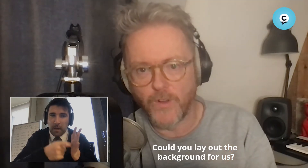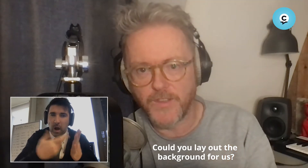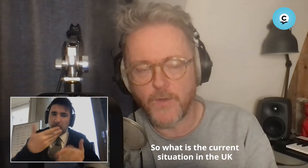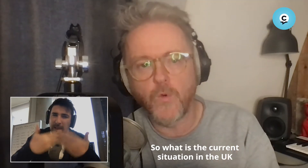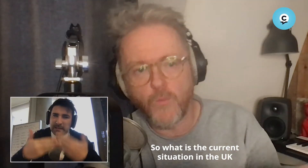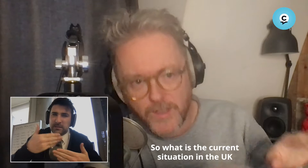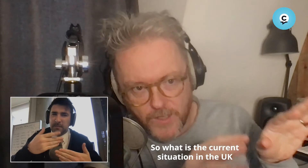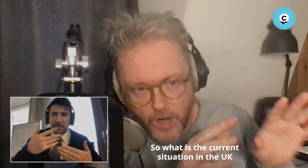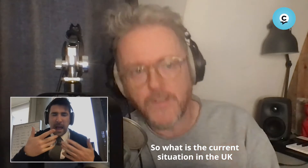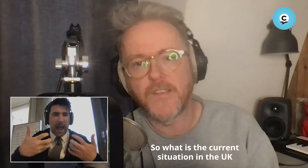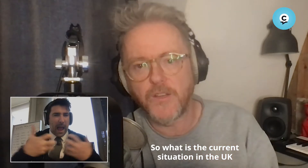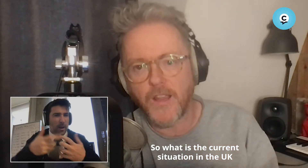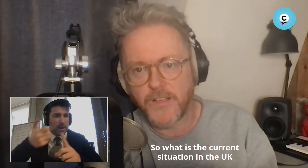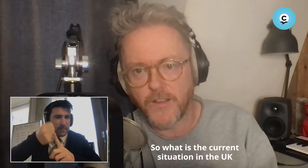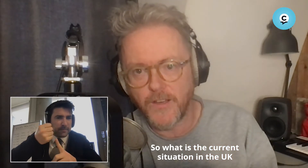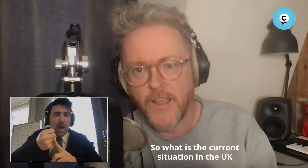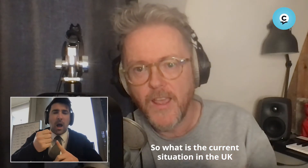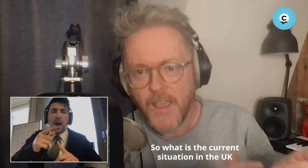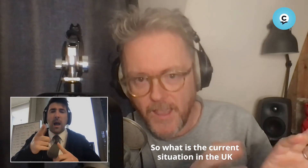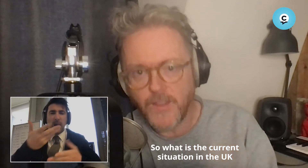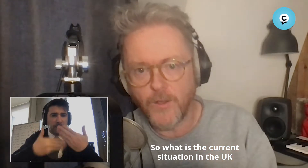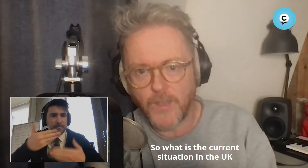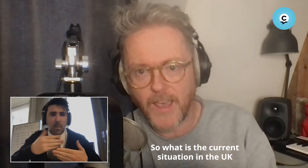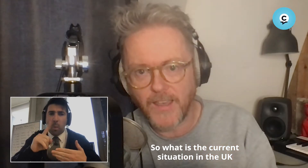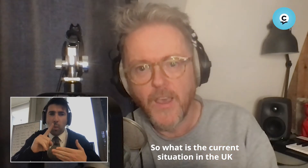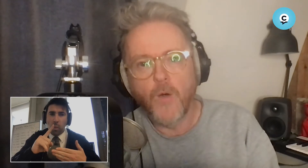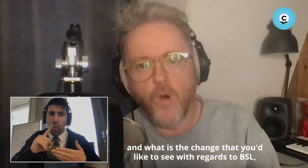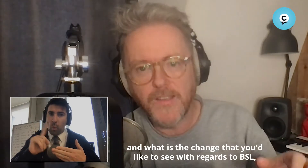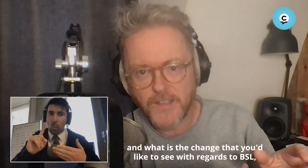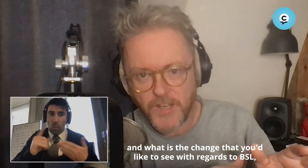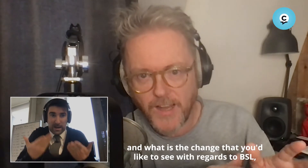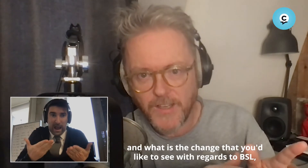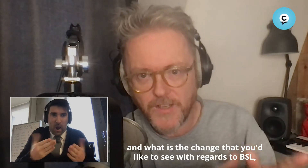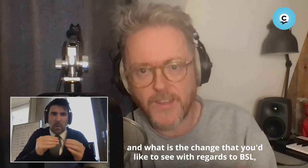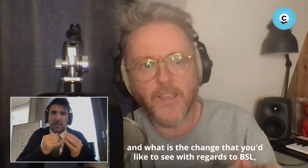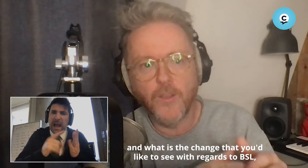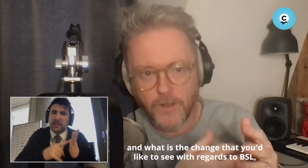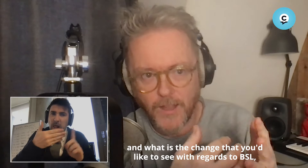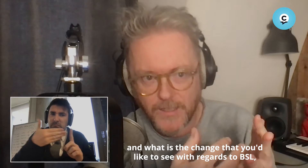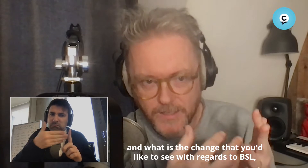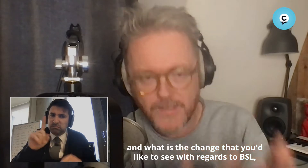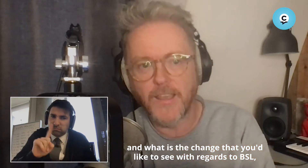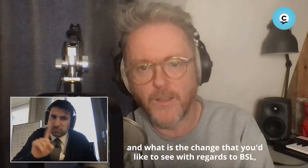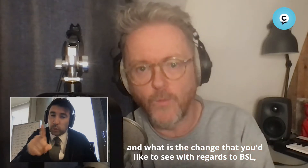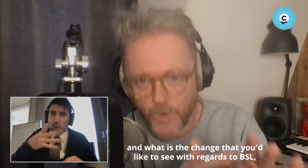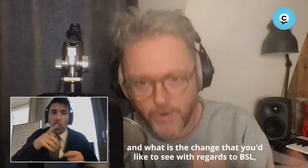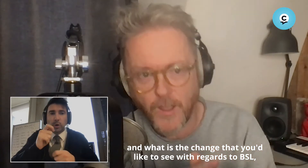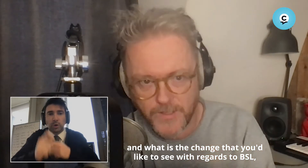us? So what is the current situation in the UK, and what is the change that you'd like to see with regards